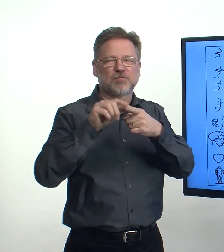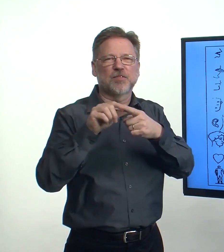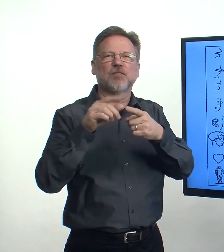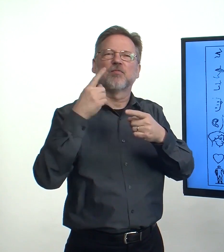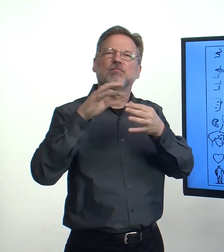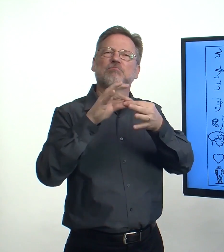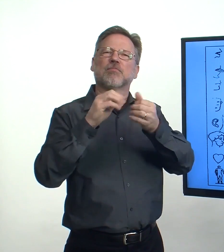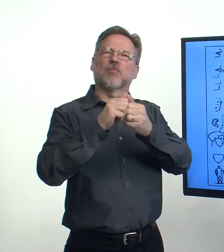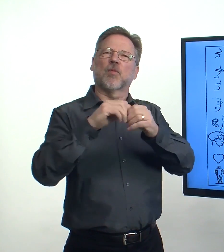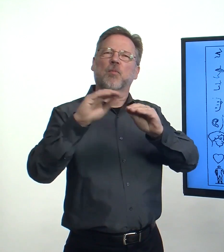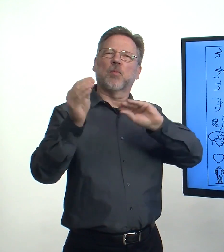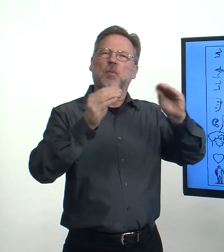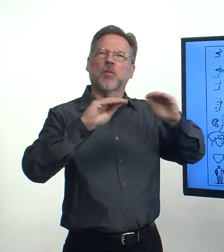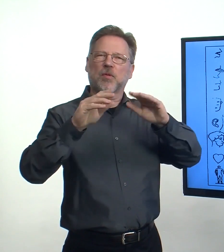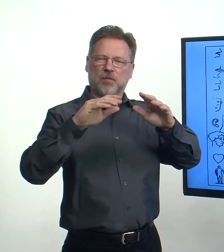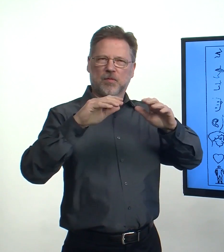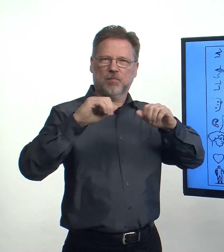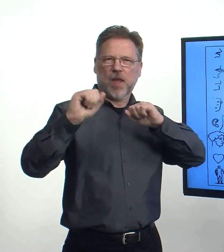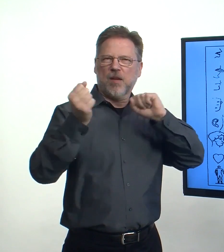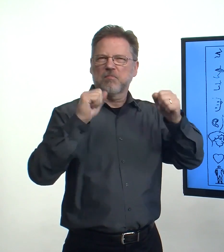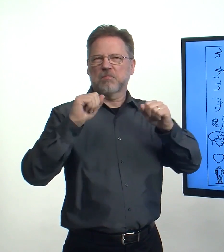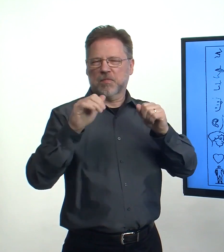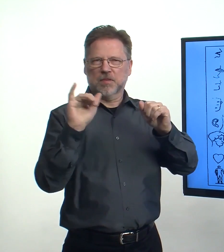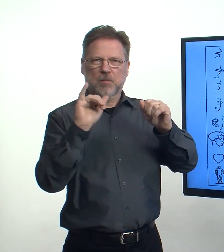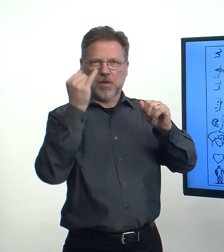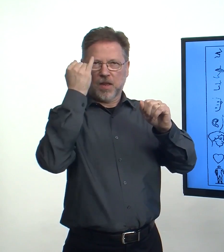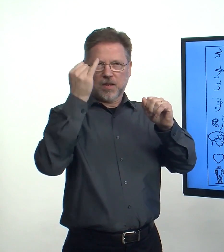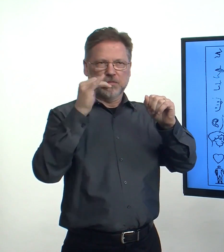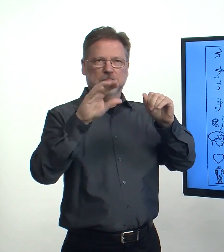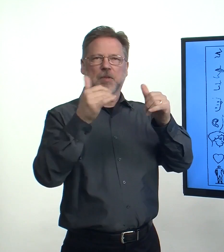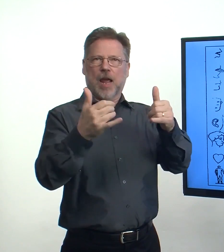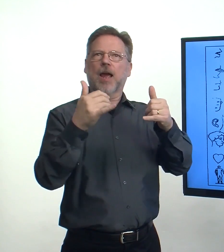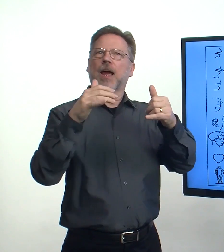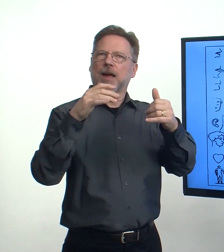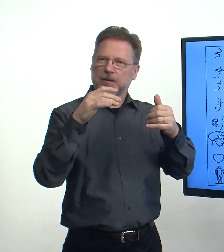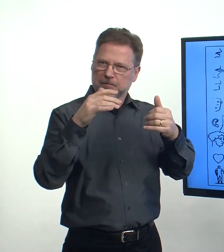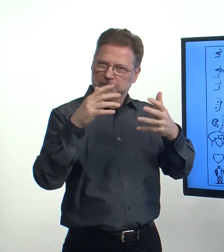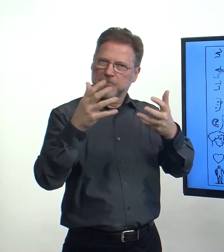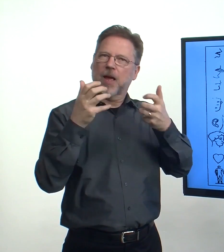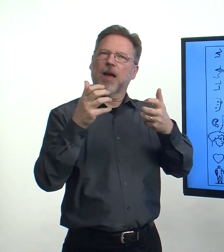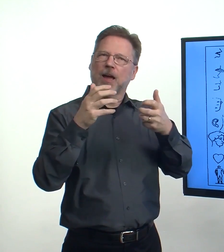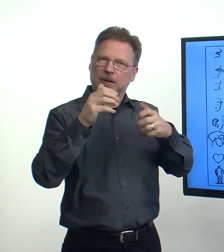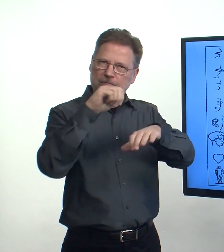term, focused on movement to analyze the components of signs.